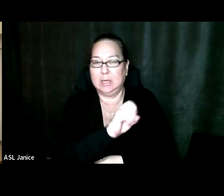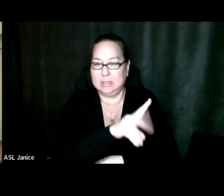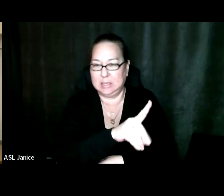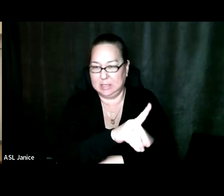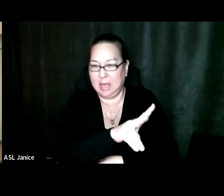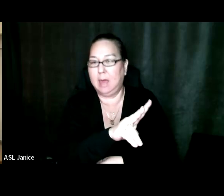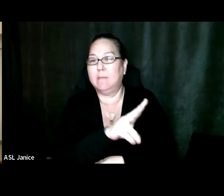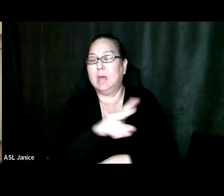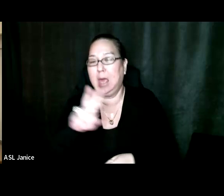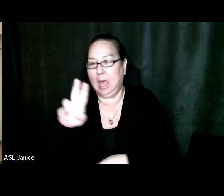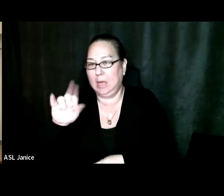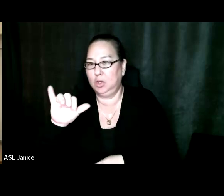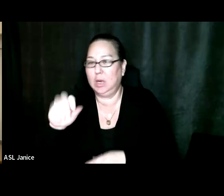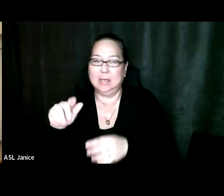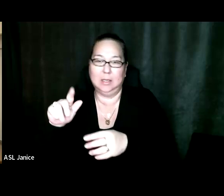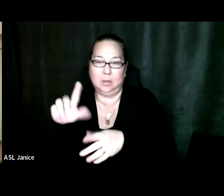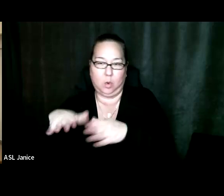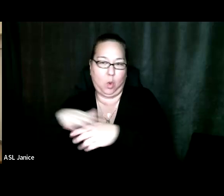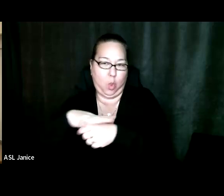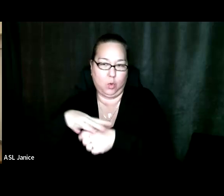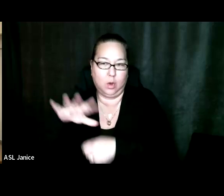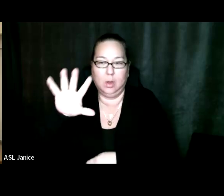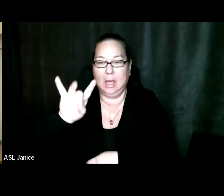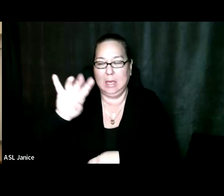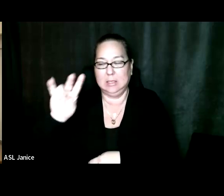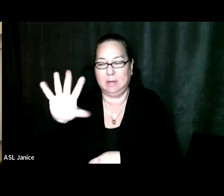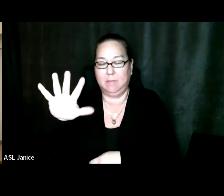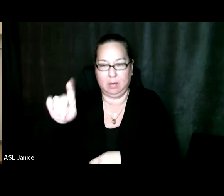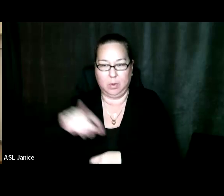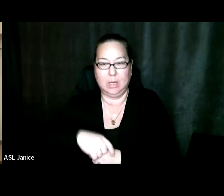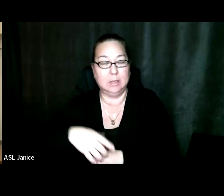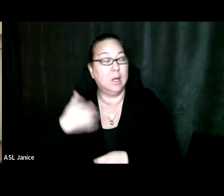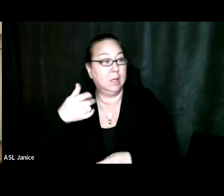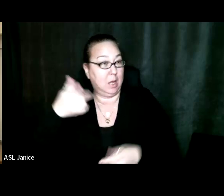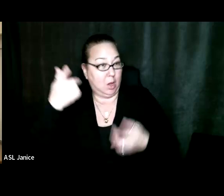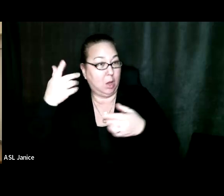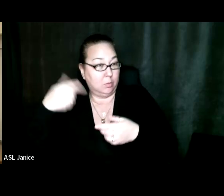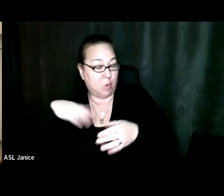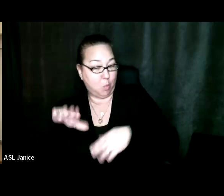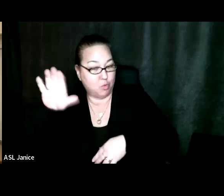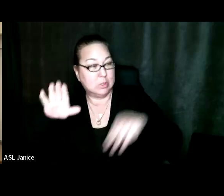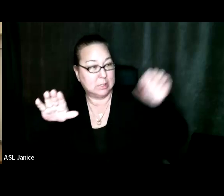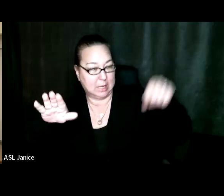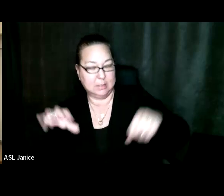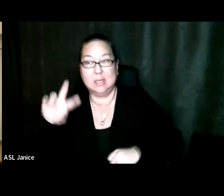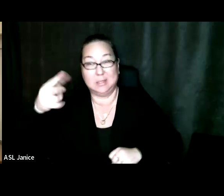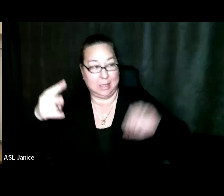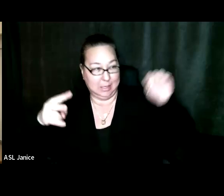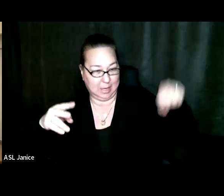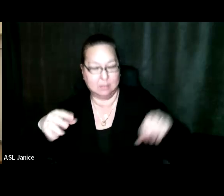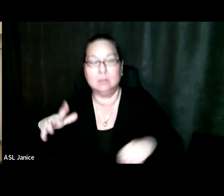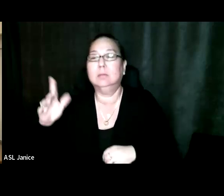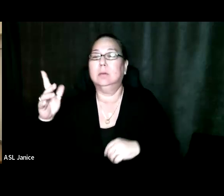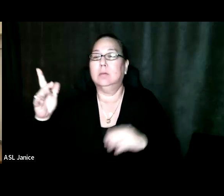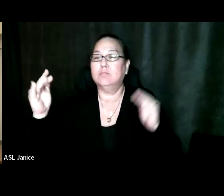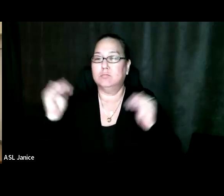there a motion? So moved. Thank you. Is there a second? Second. Is there any discussion or objection to the motion? Ms. Parvex, will you please call the roll?